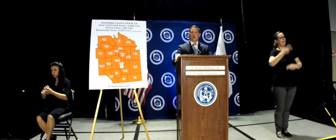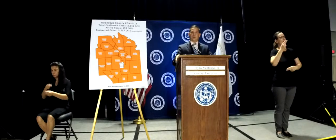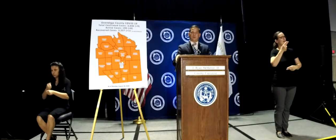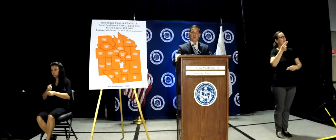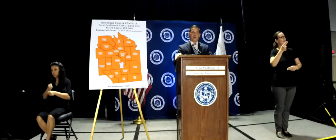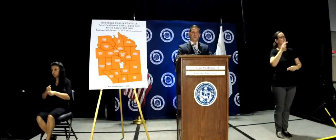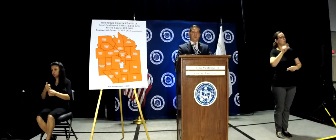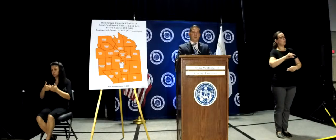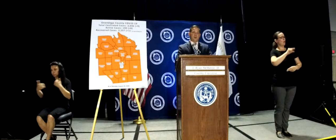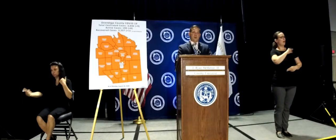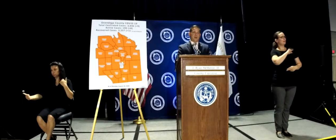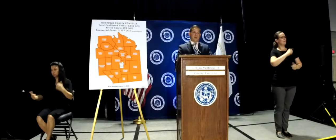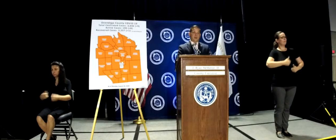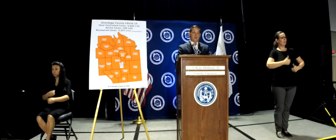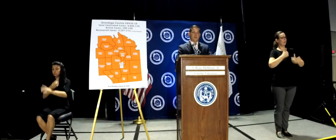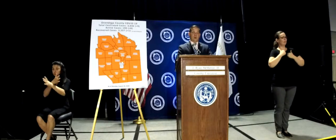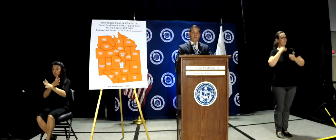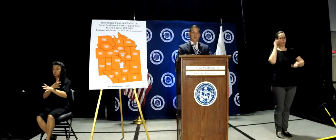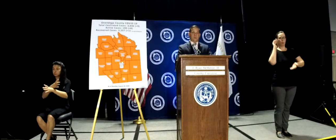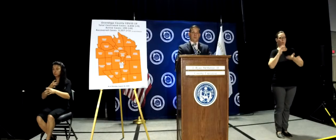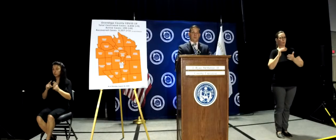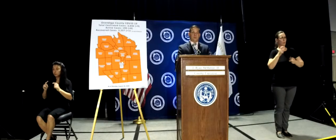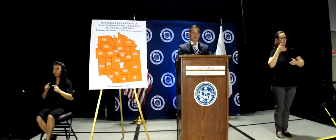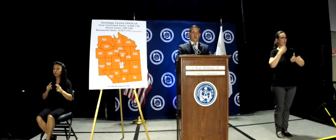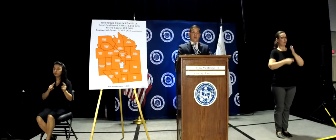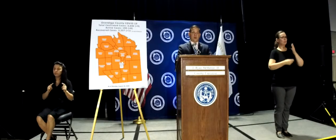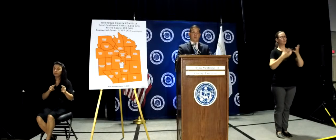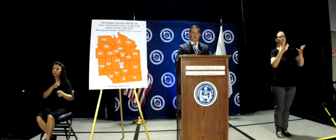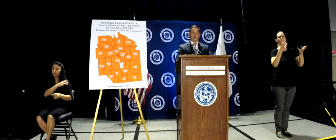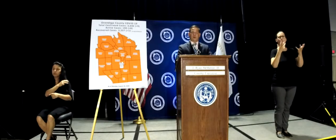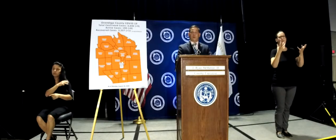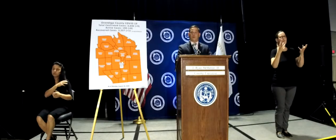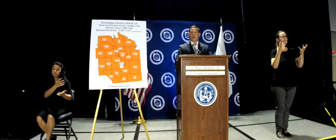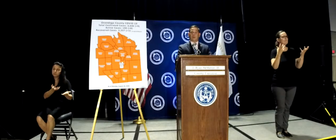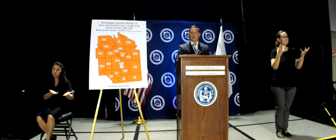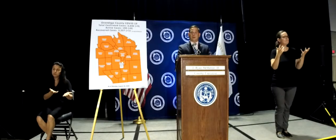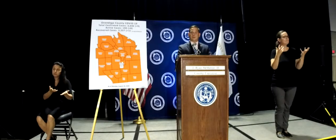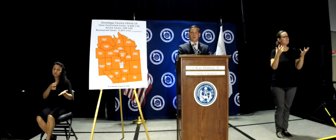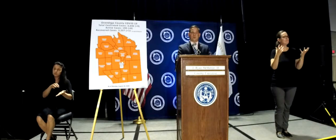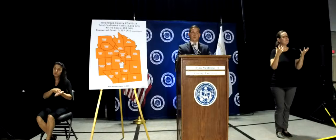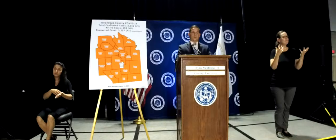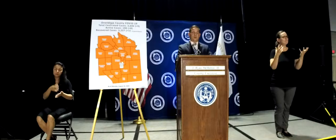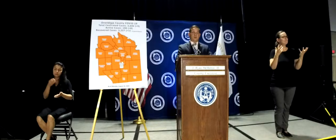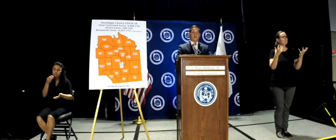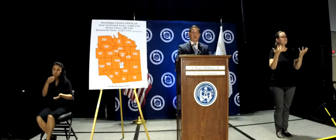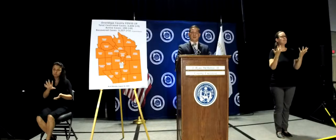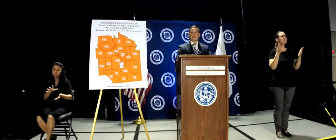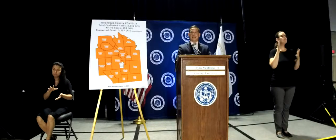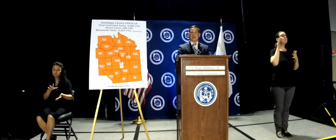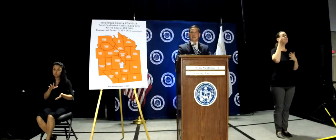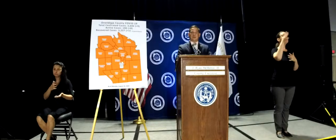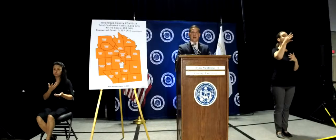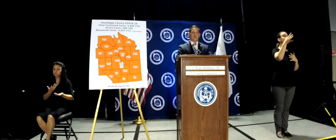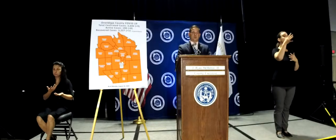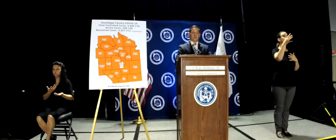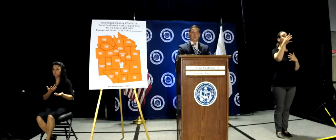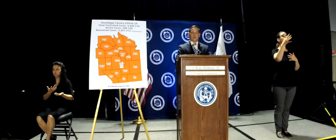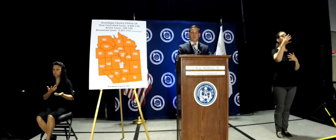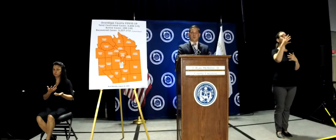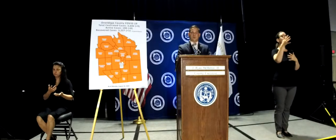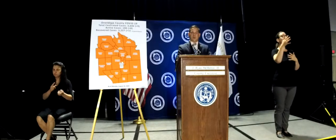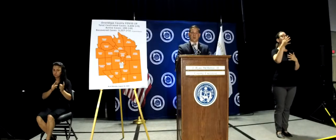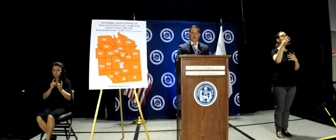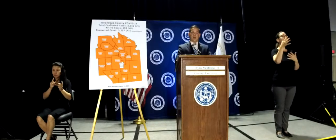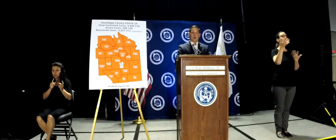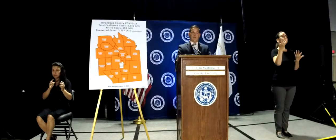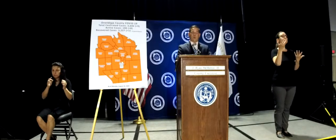cost quality of life, and you want to be able to, within 30 or 40 minutes, go to various lakes or natural